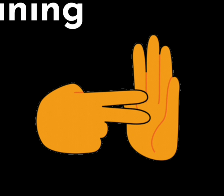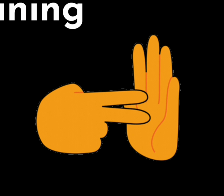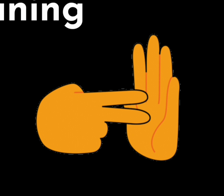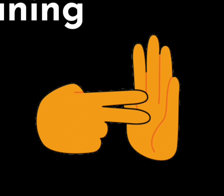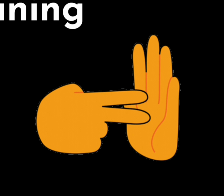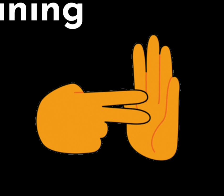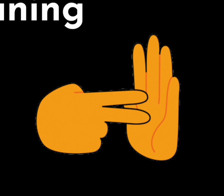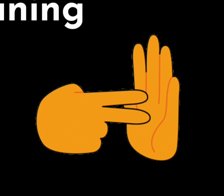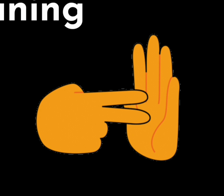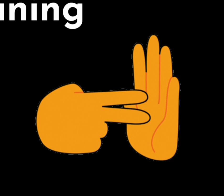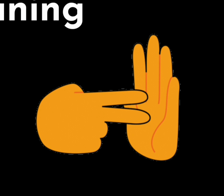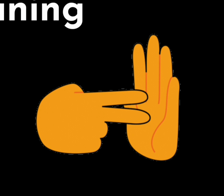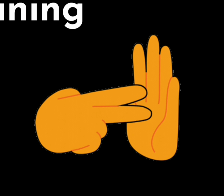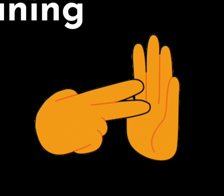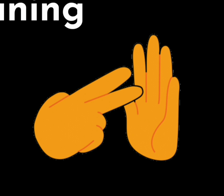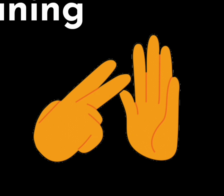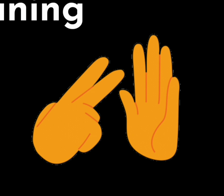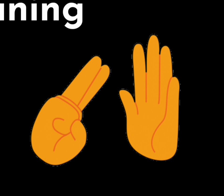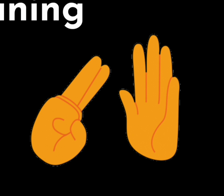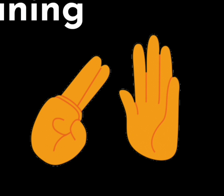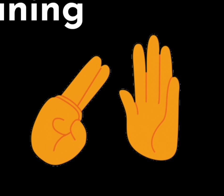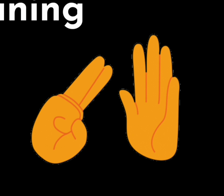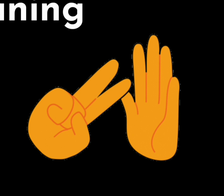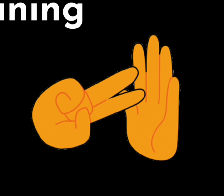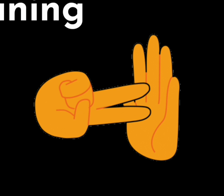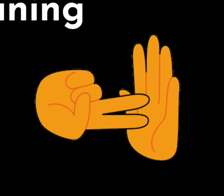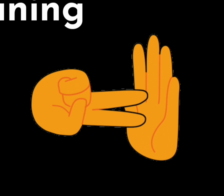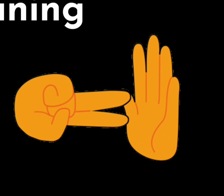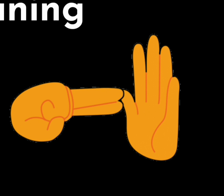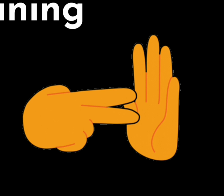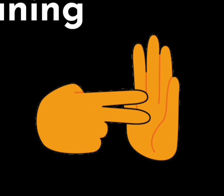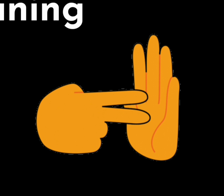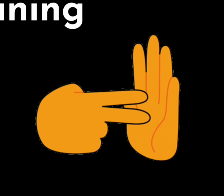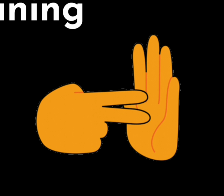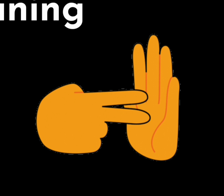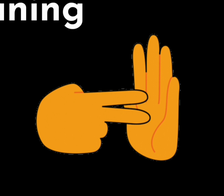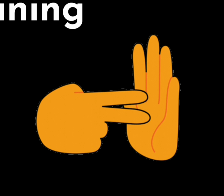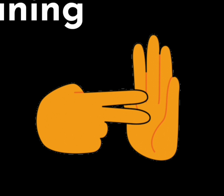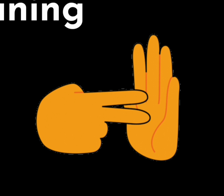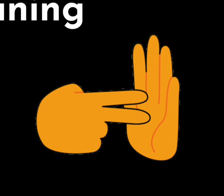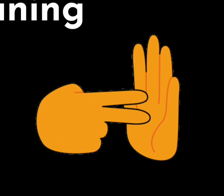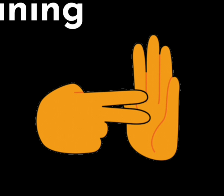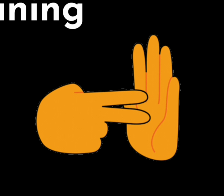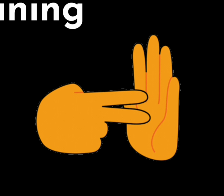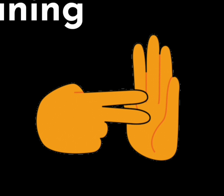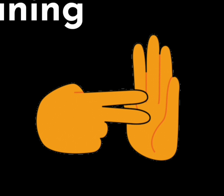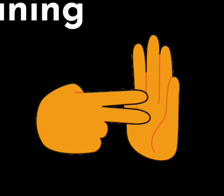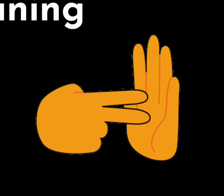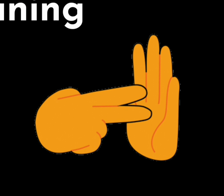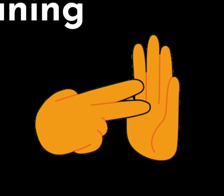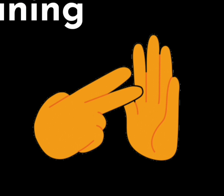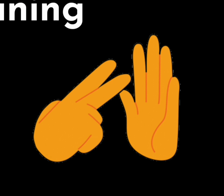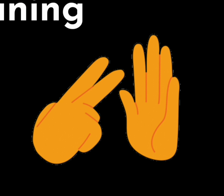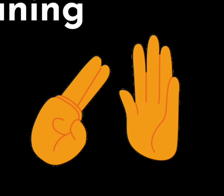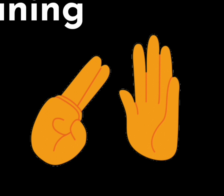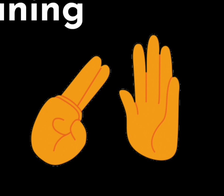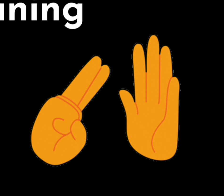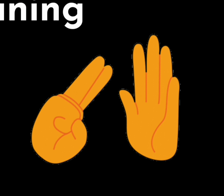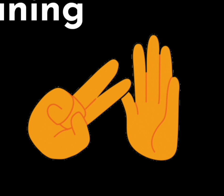eyebrows, this sign is used to ask what does that mean? Or what is the meaning of?